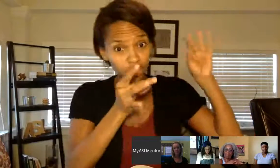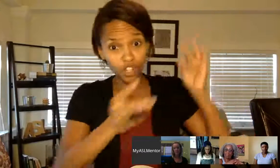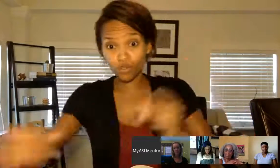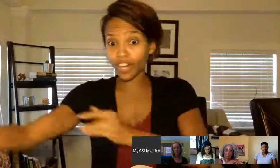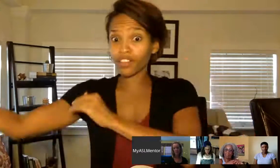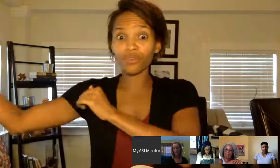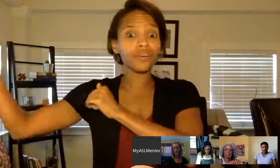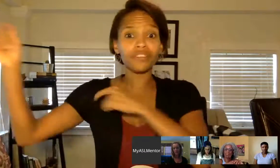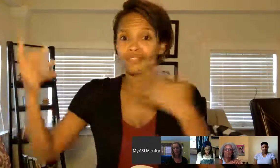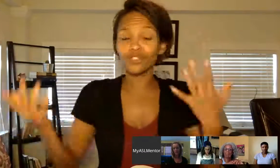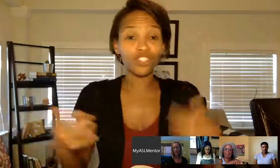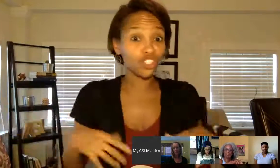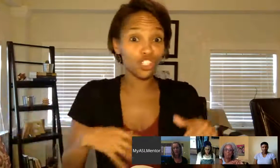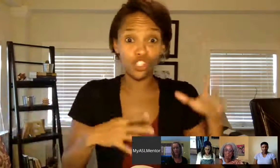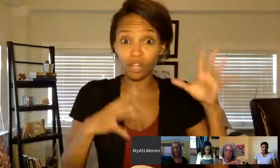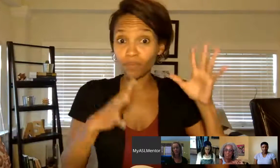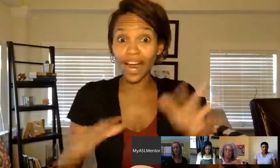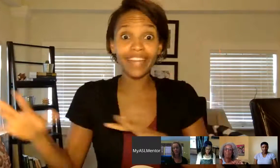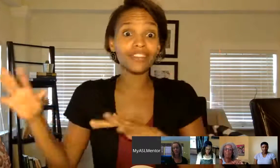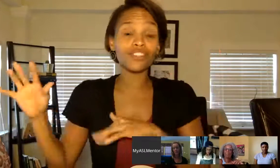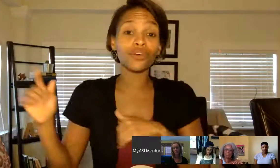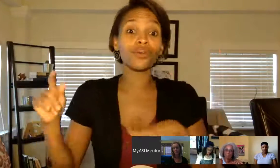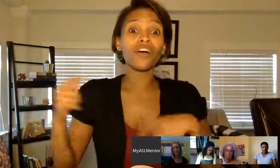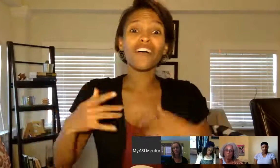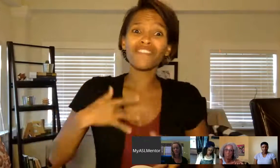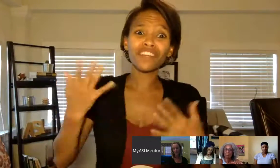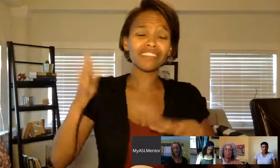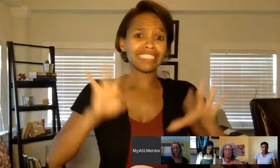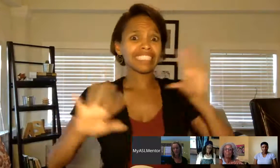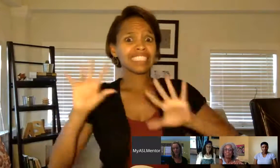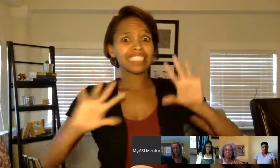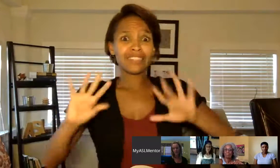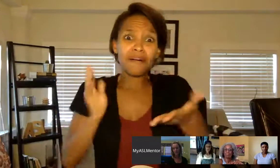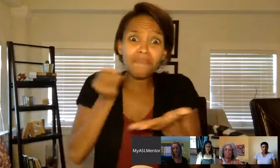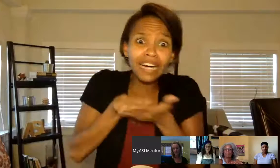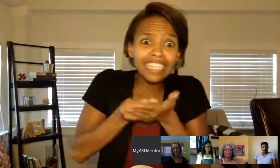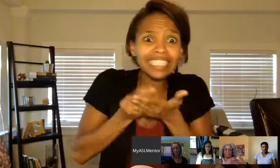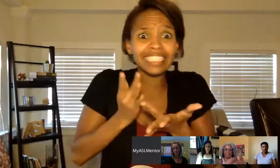just going to go right through it, you could just jump right into feel